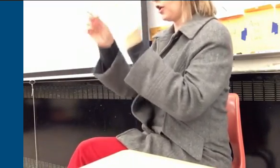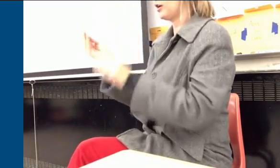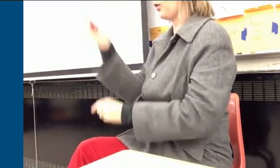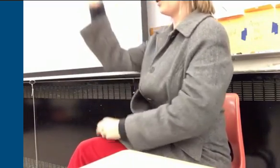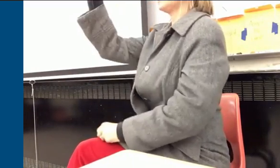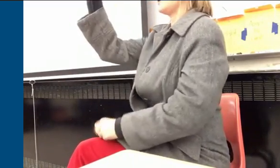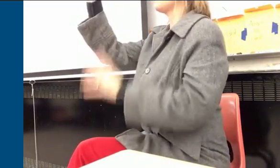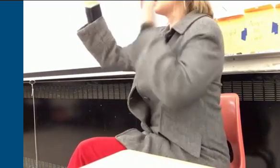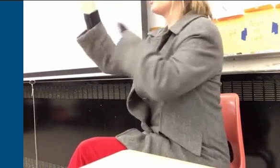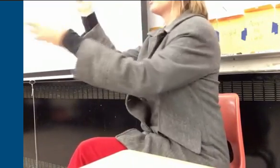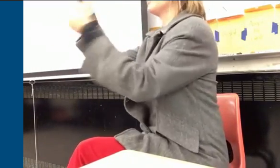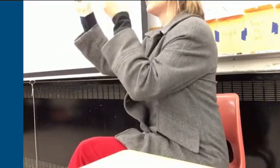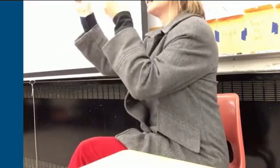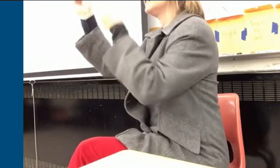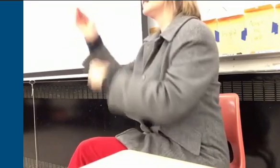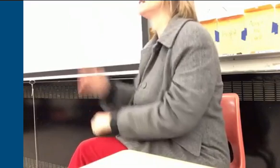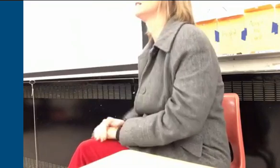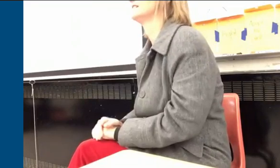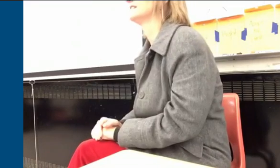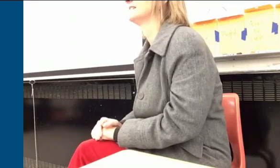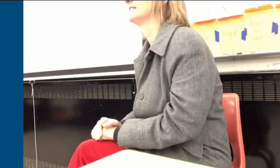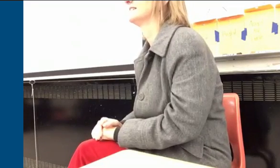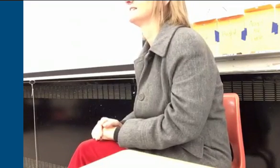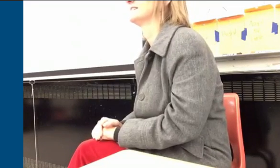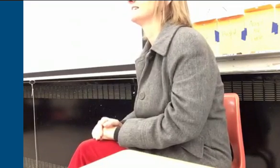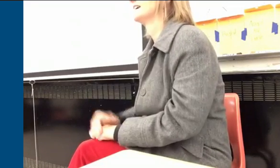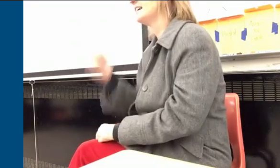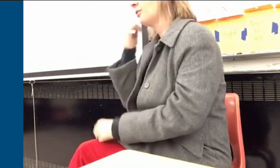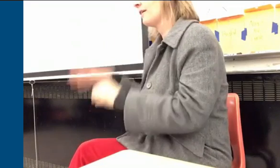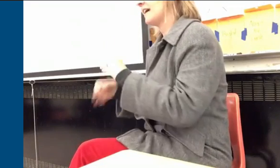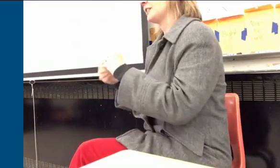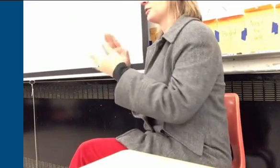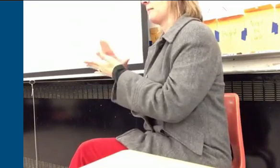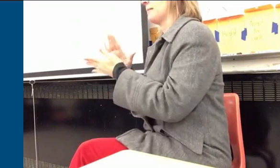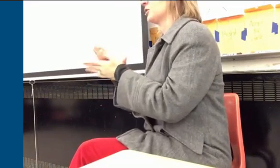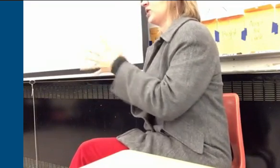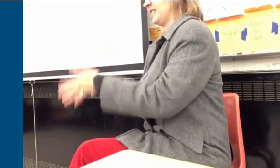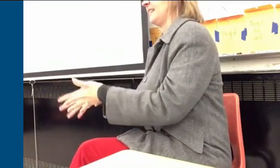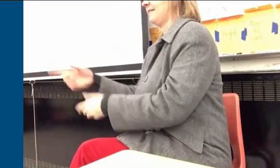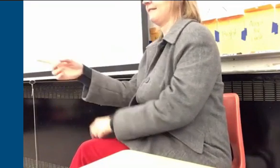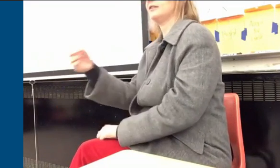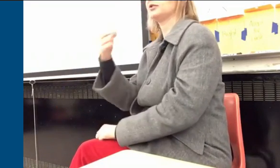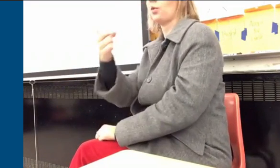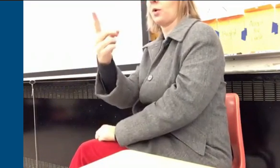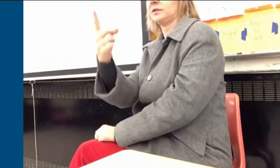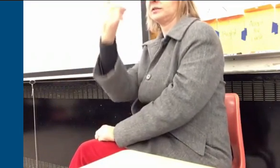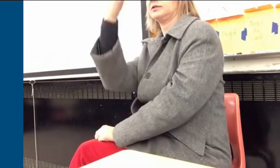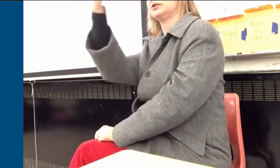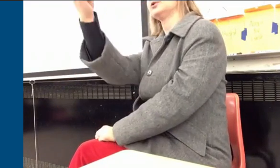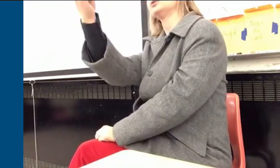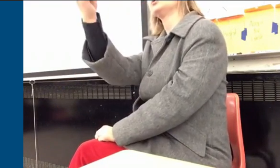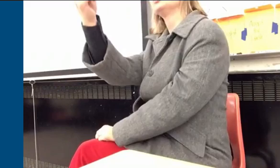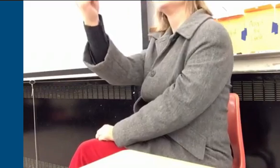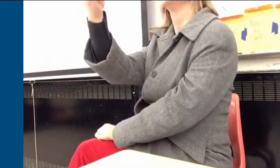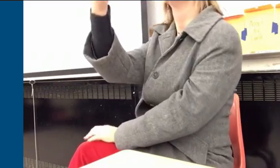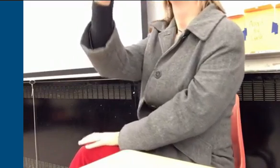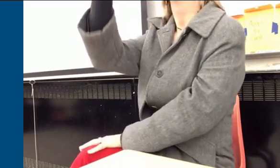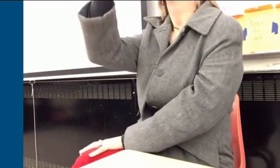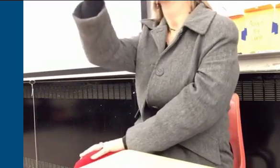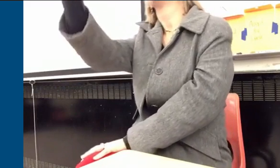come and collect your ones. If you have extra papers, just leave them on your desk, okay? So group 1,